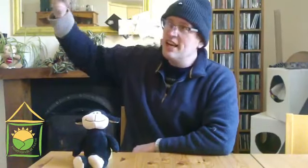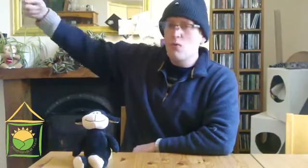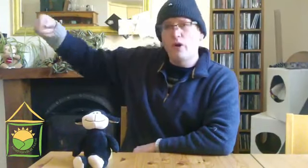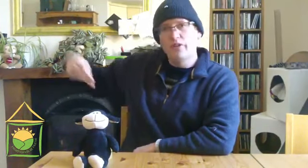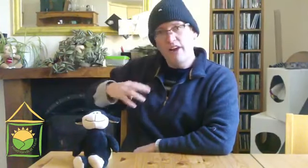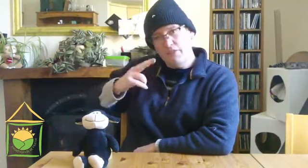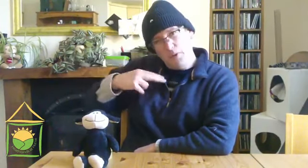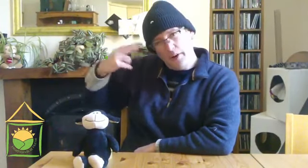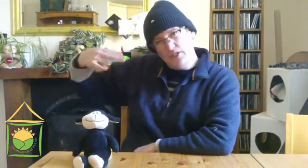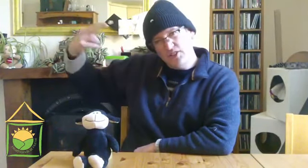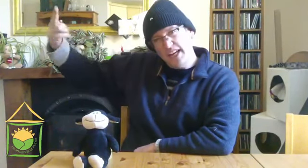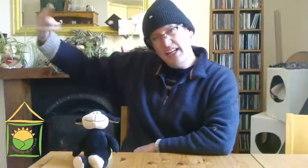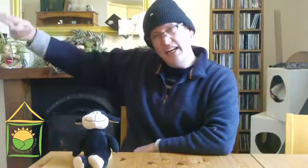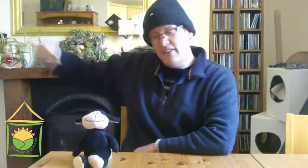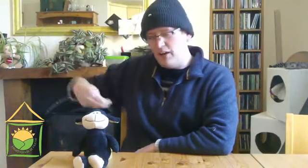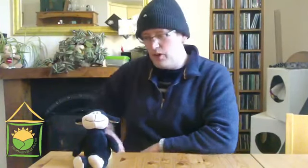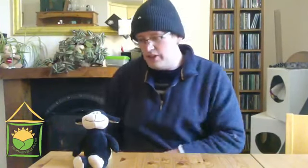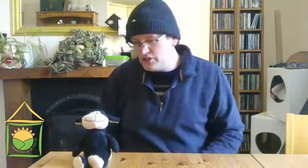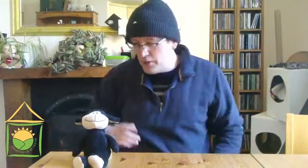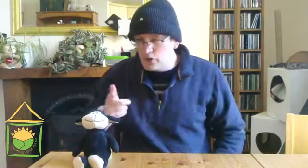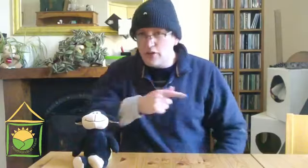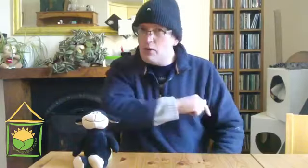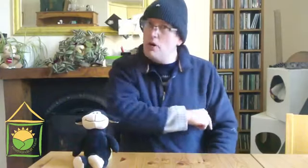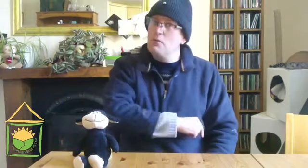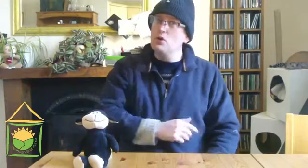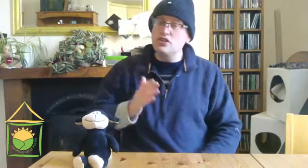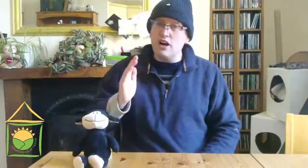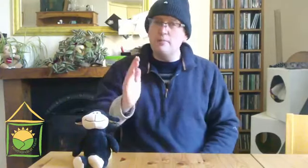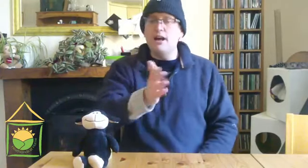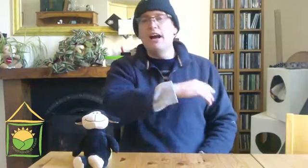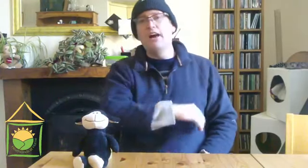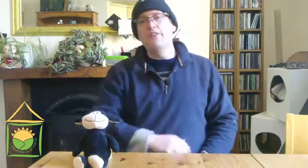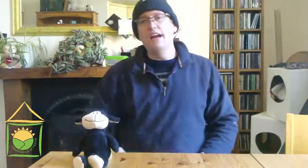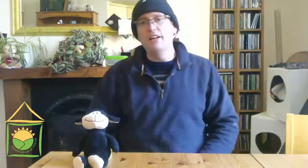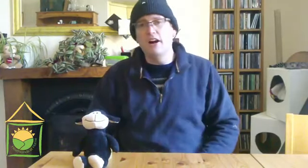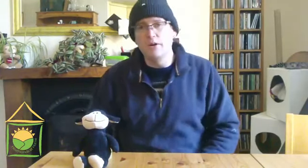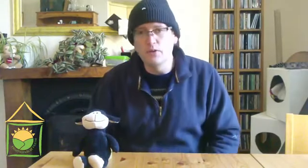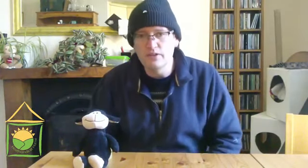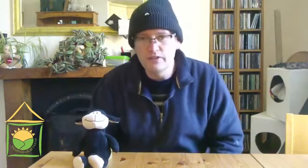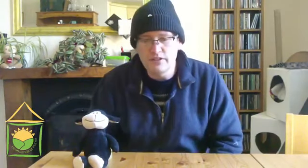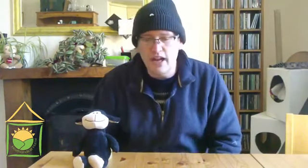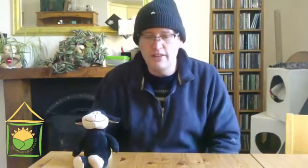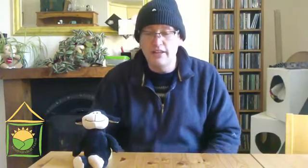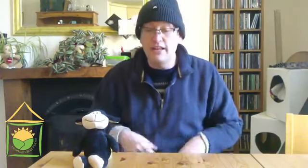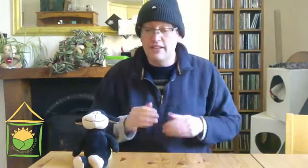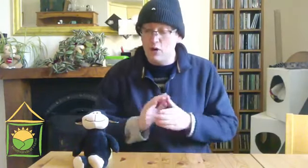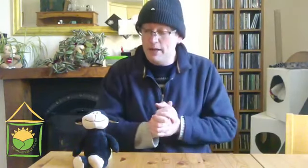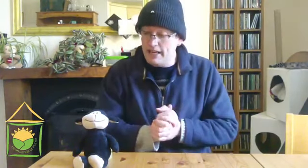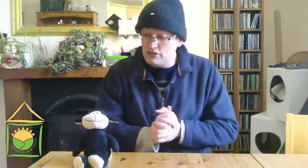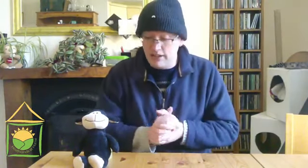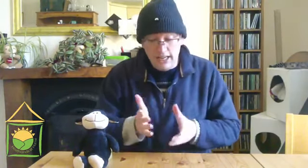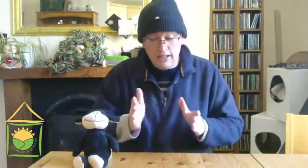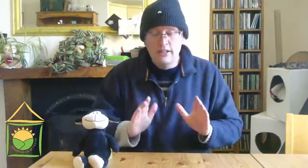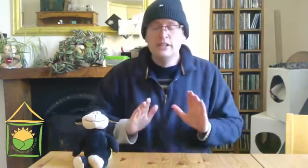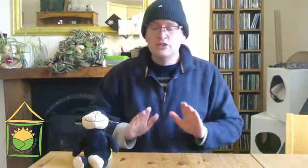one there, but we were singing that one. So we'll do it one more time, and then I will, and then that'll be it, really. So